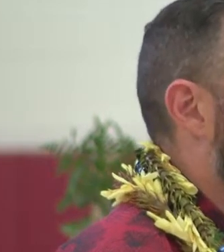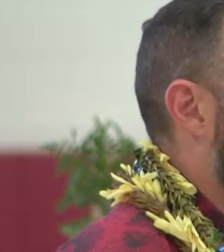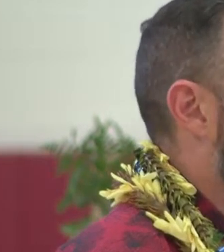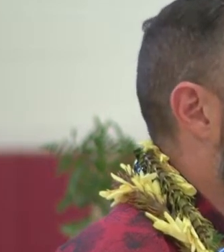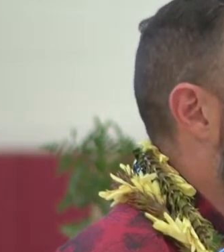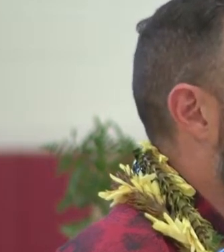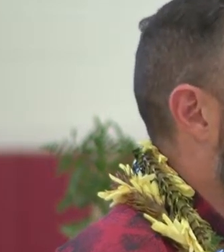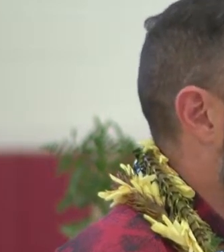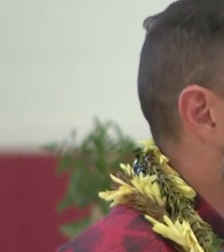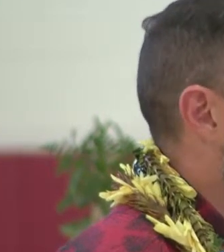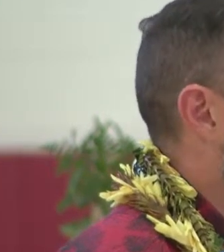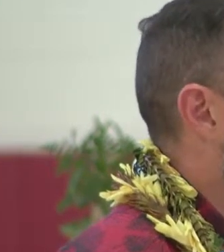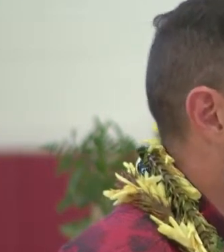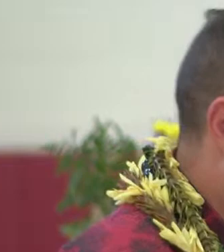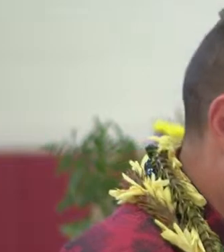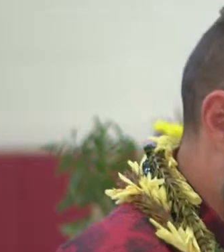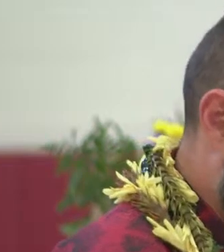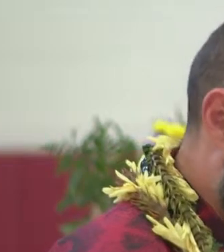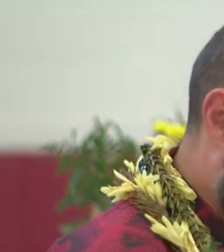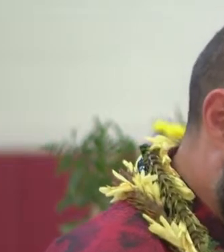say,